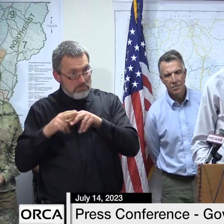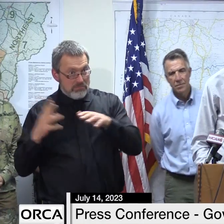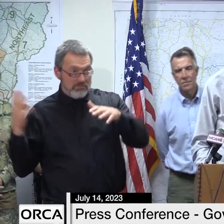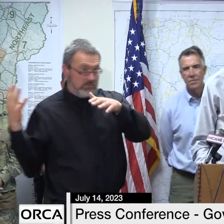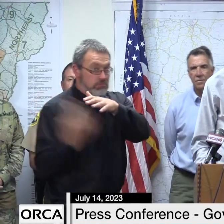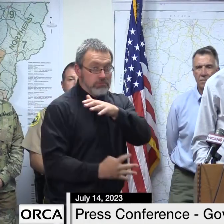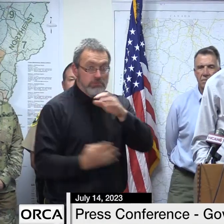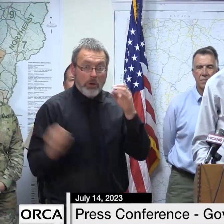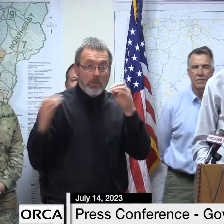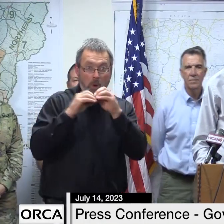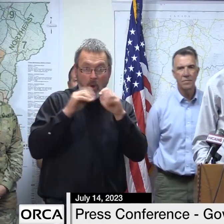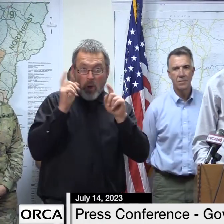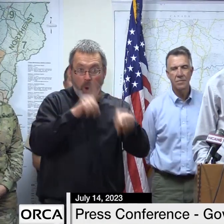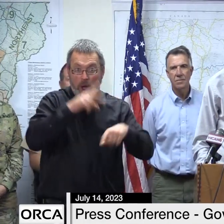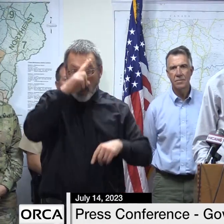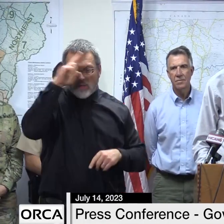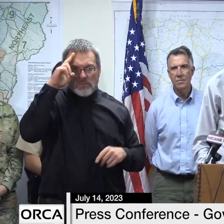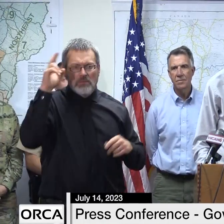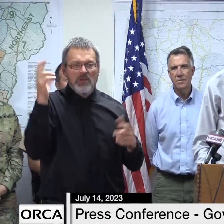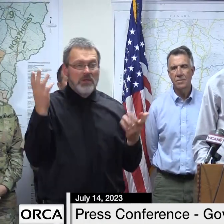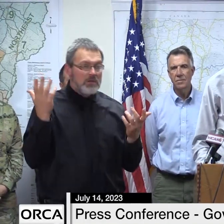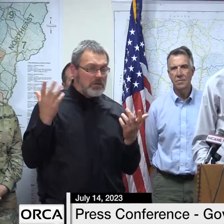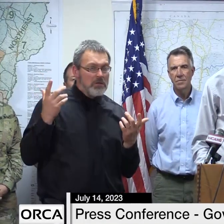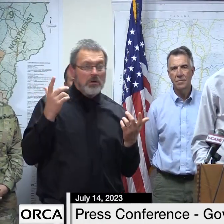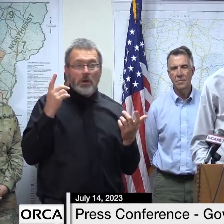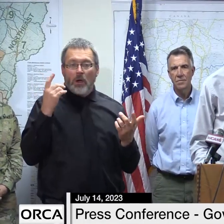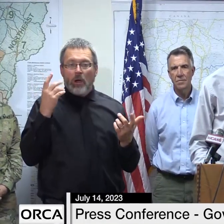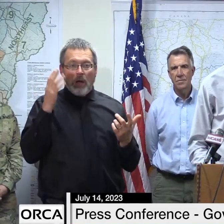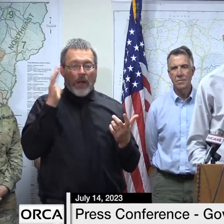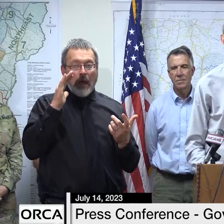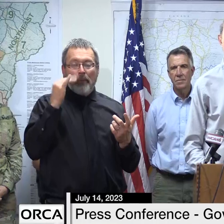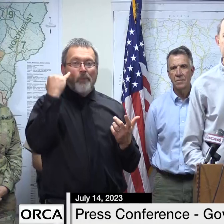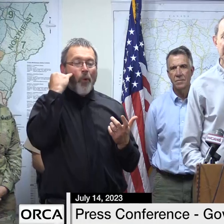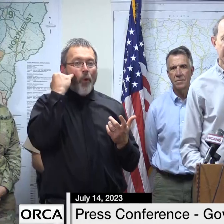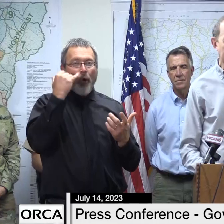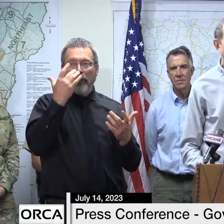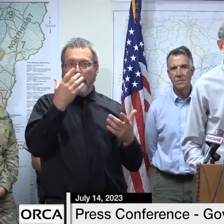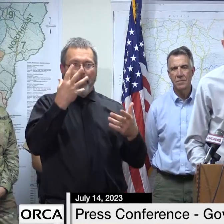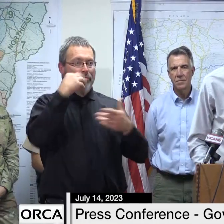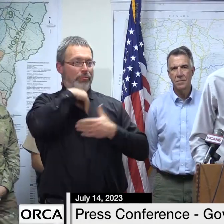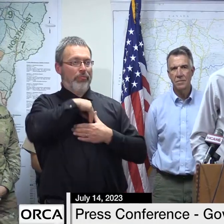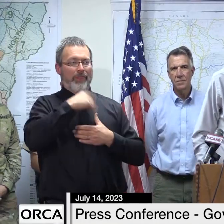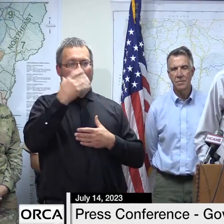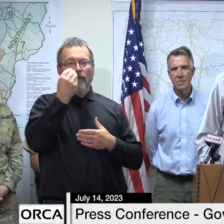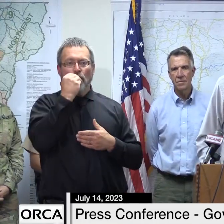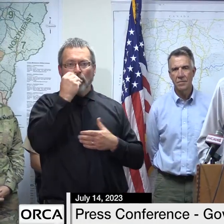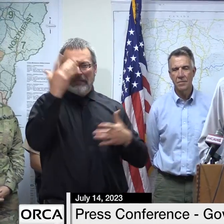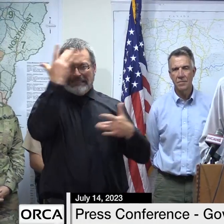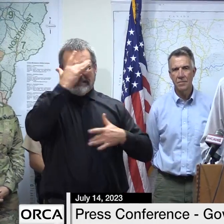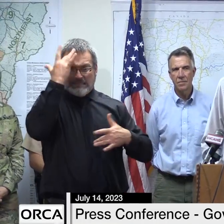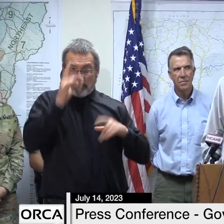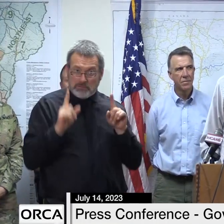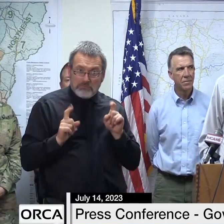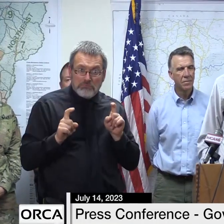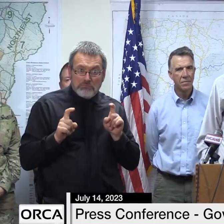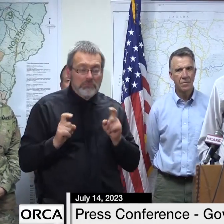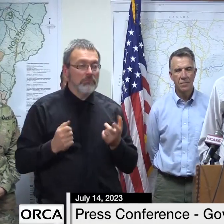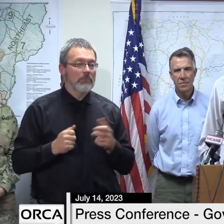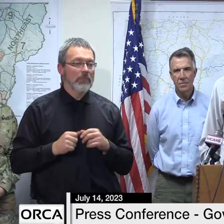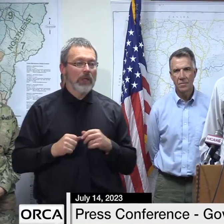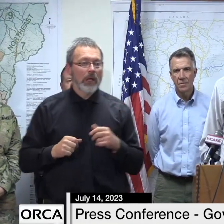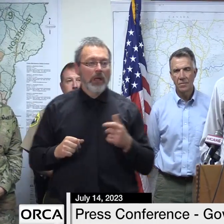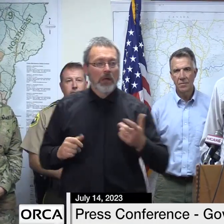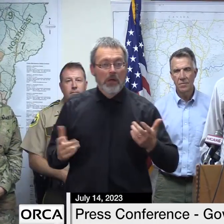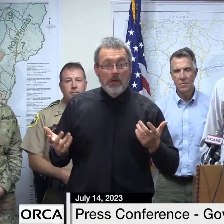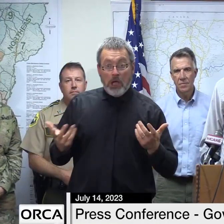intake illnesses? Like, I guess it would be food poisoning if they're drinking bad water? Yeah, so have not heard that as